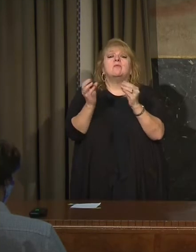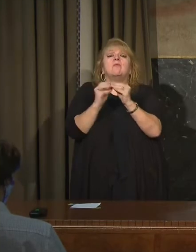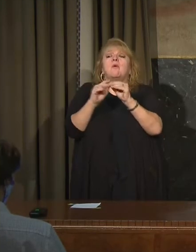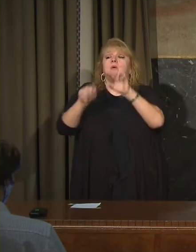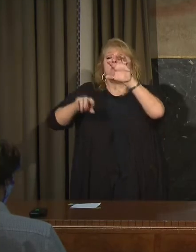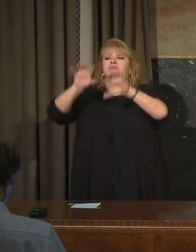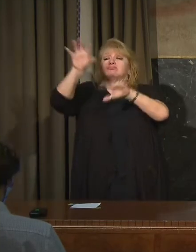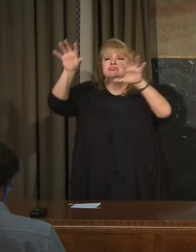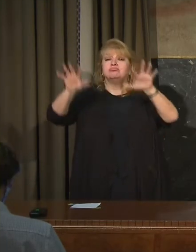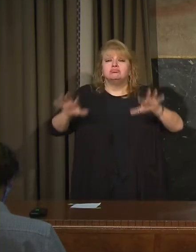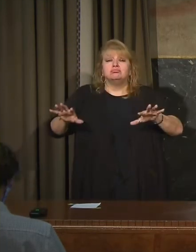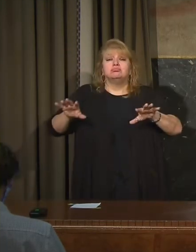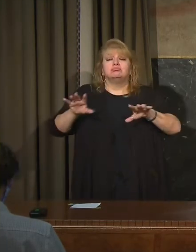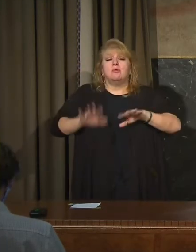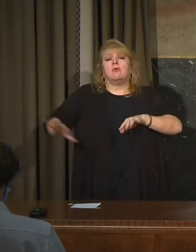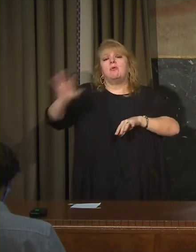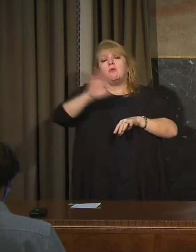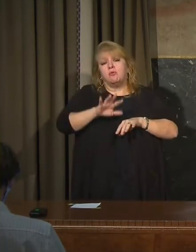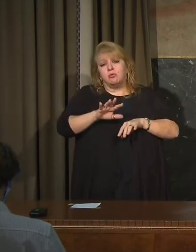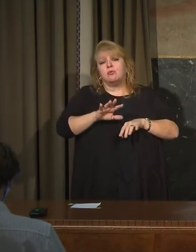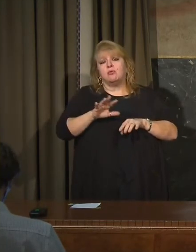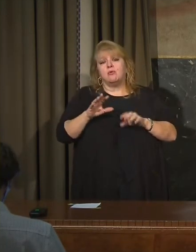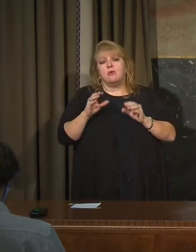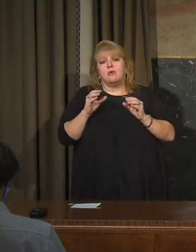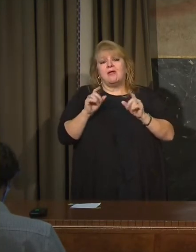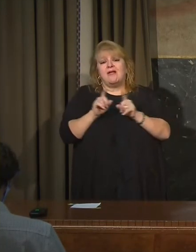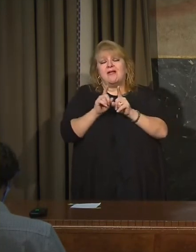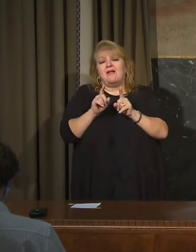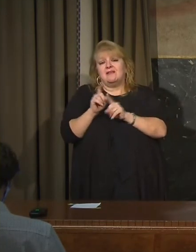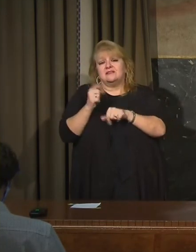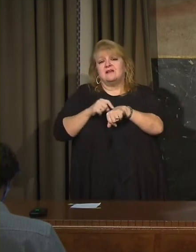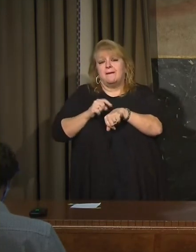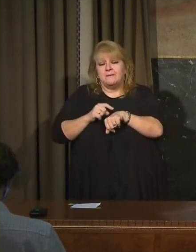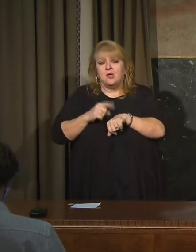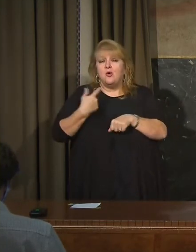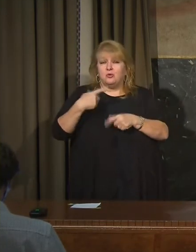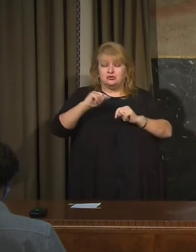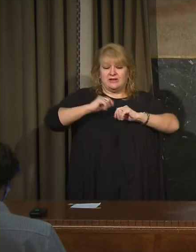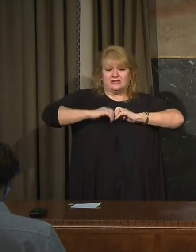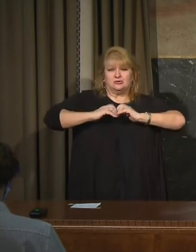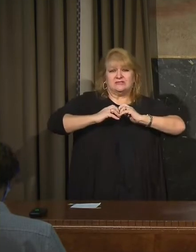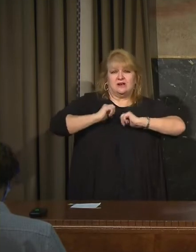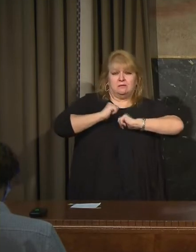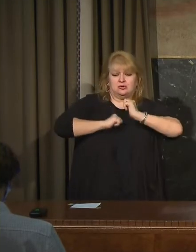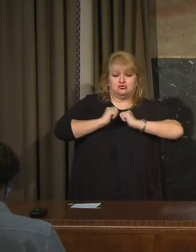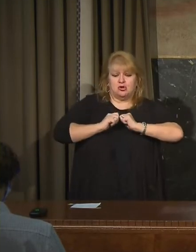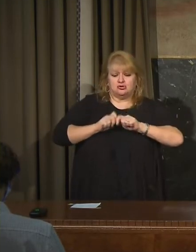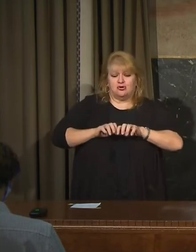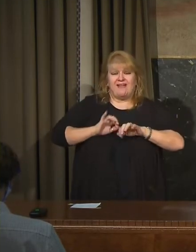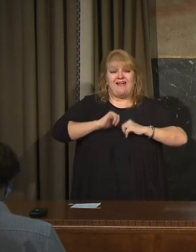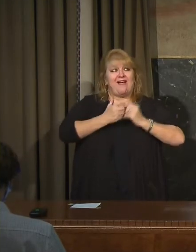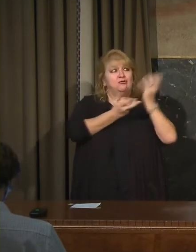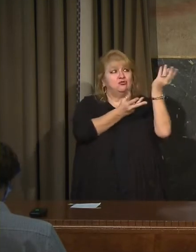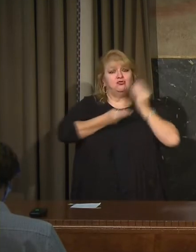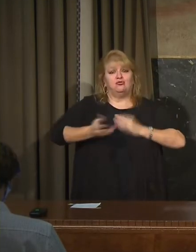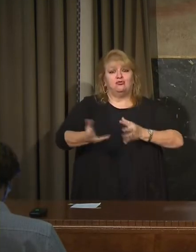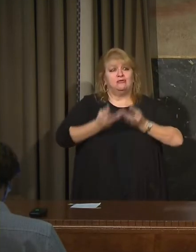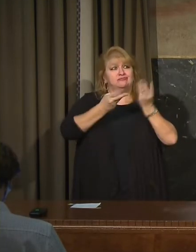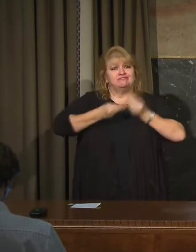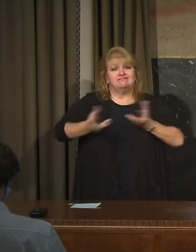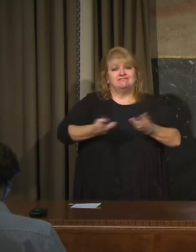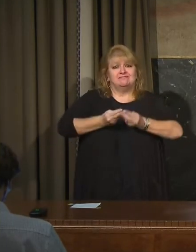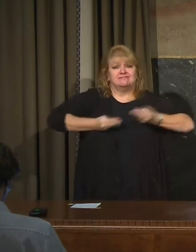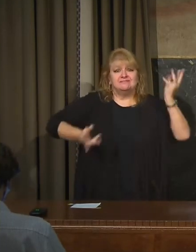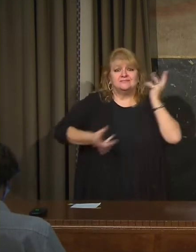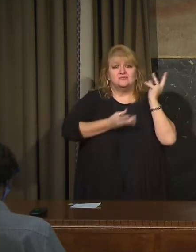move forward in time. And certainly we're trying to get the infrastructure right so that we can just dial it up over time and make